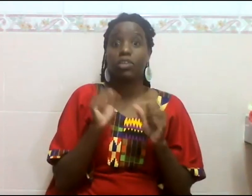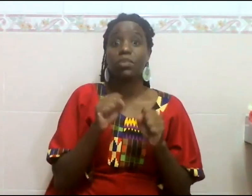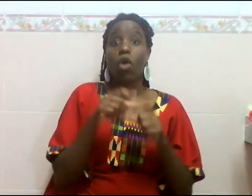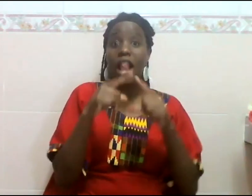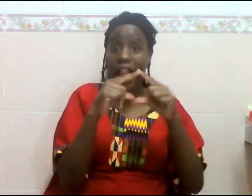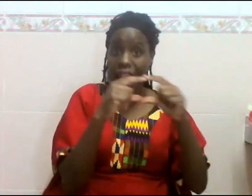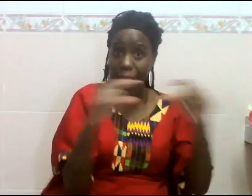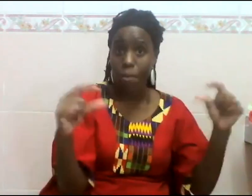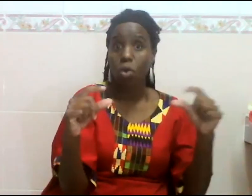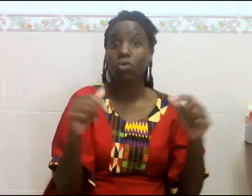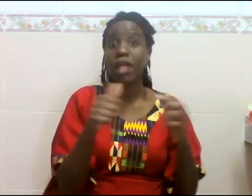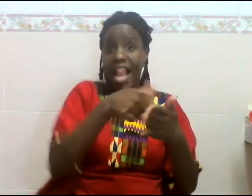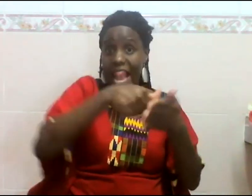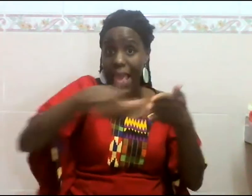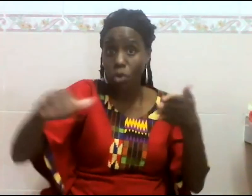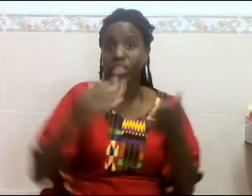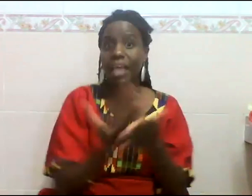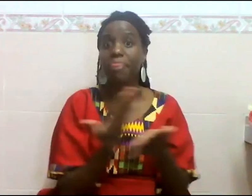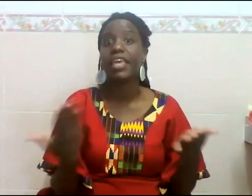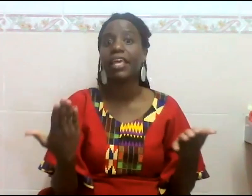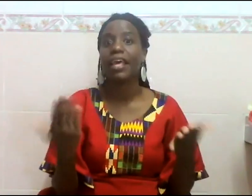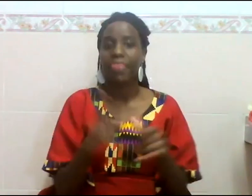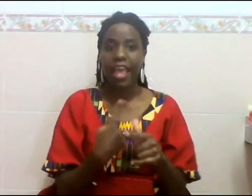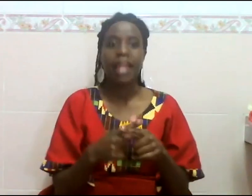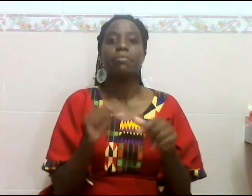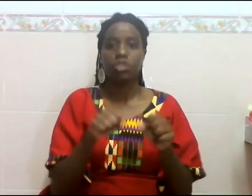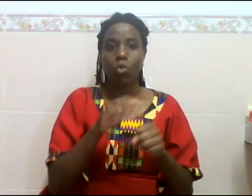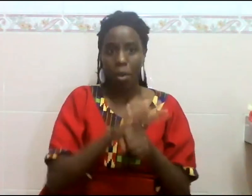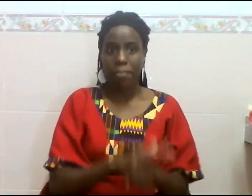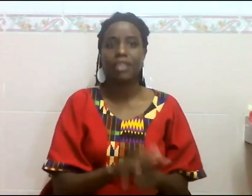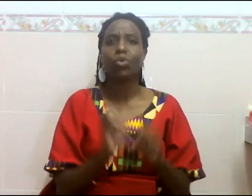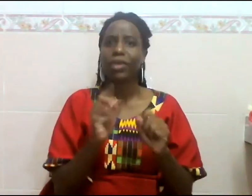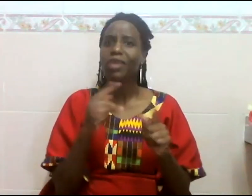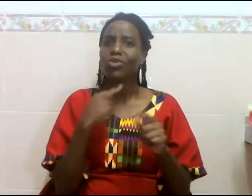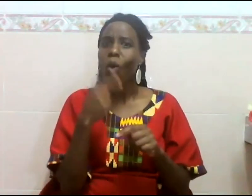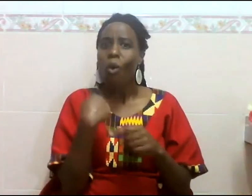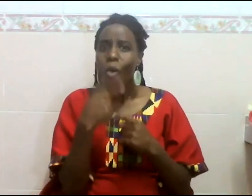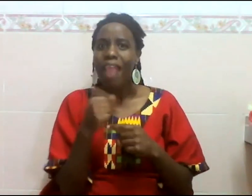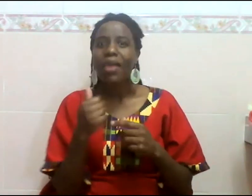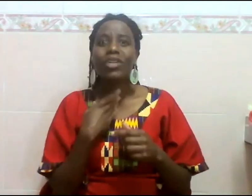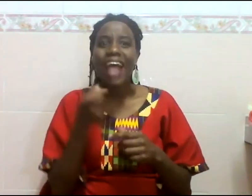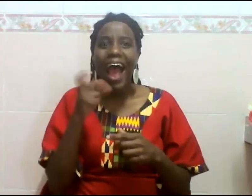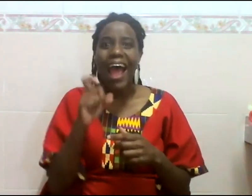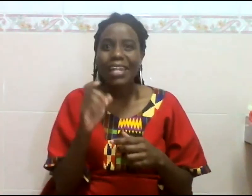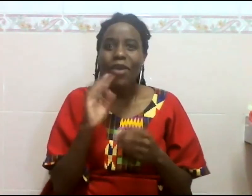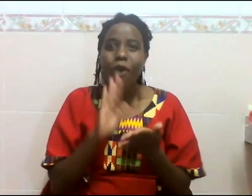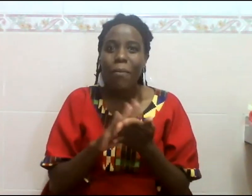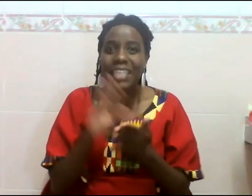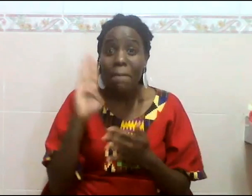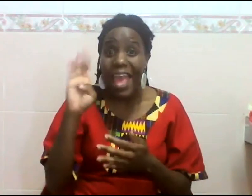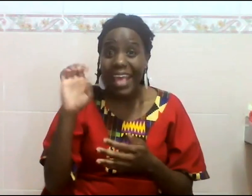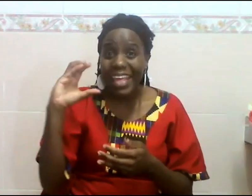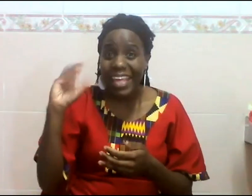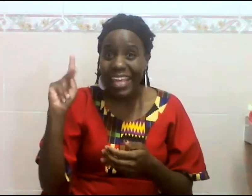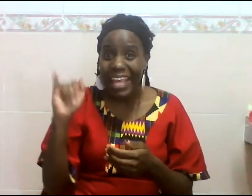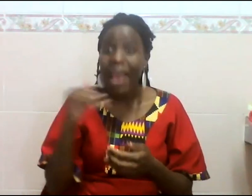used. I don't know if Becky, you want to comment anymore, but I can also leave it at that. If anyone wants to